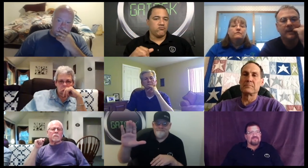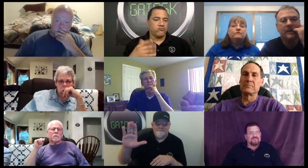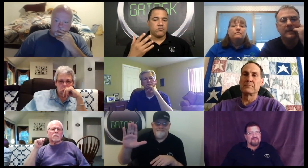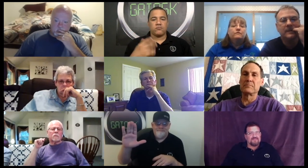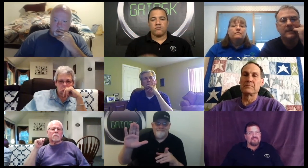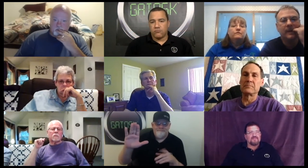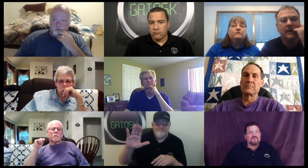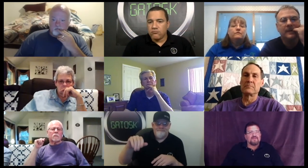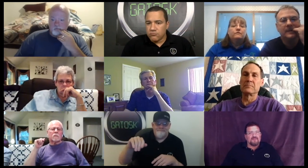test.